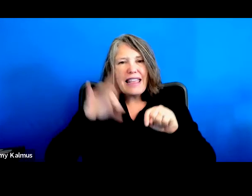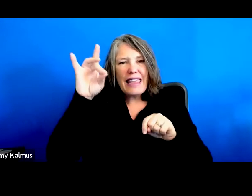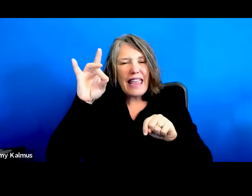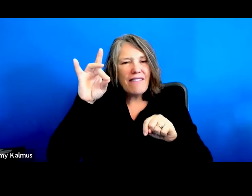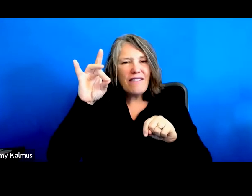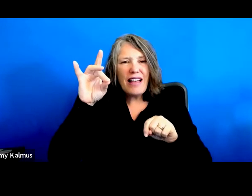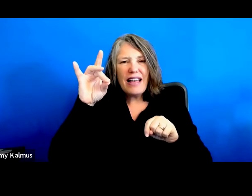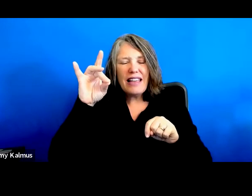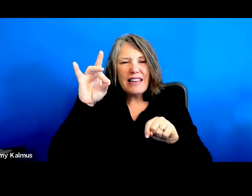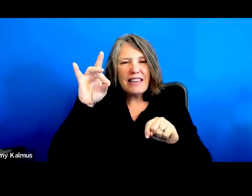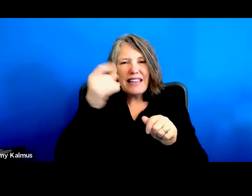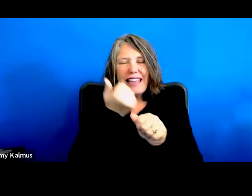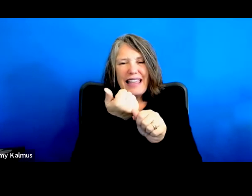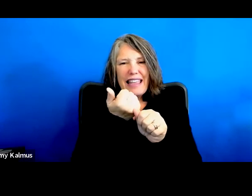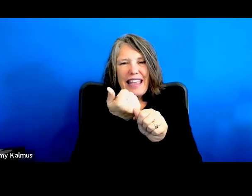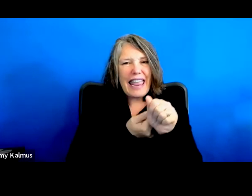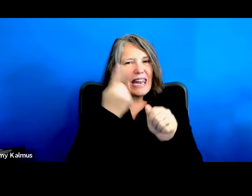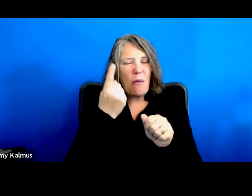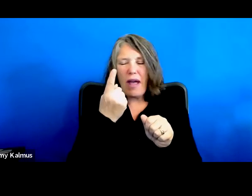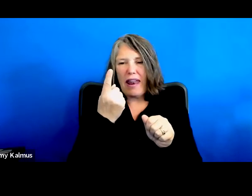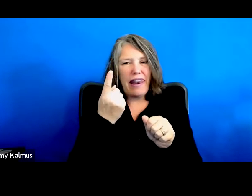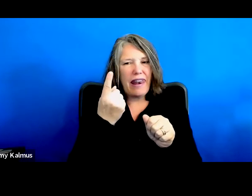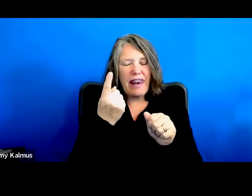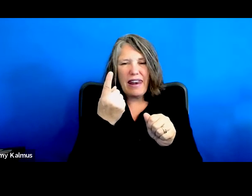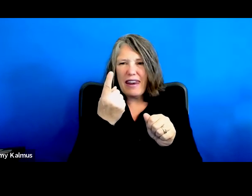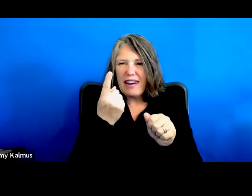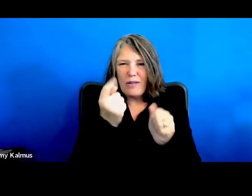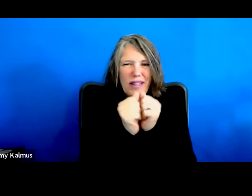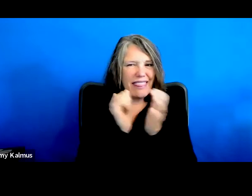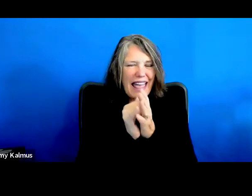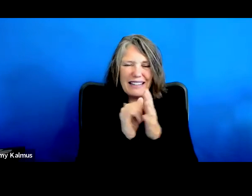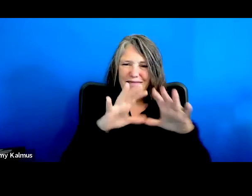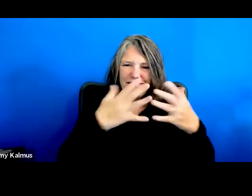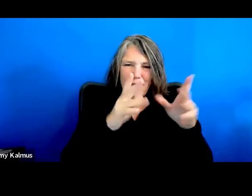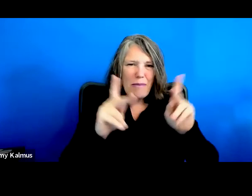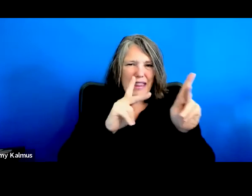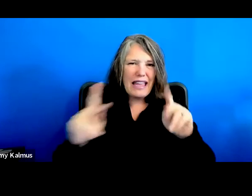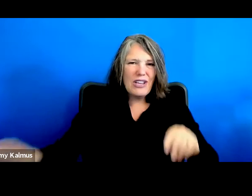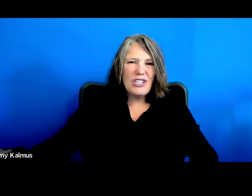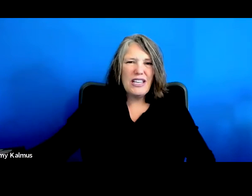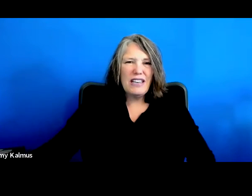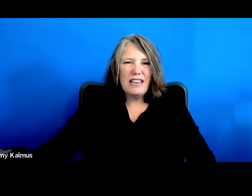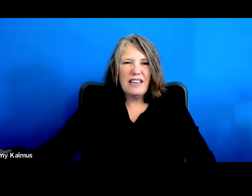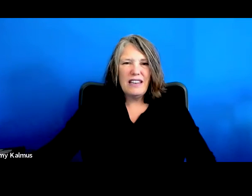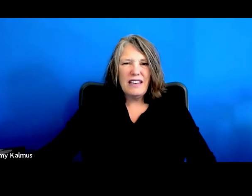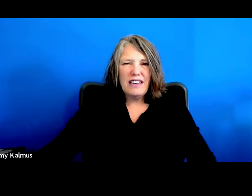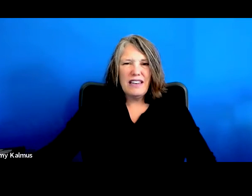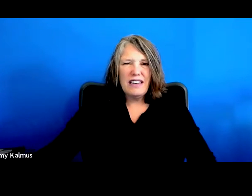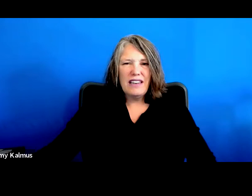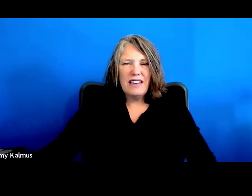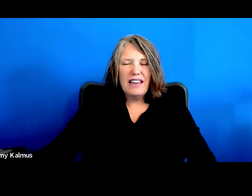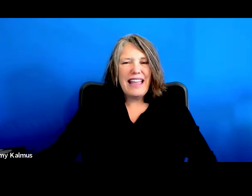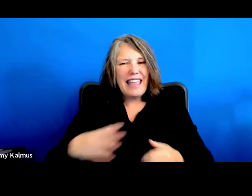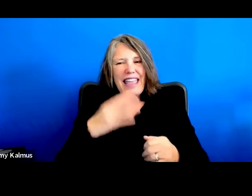around that population again. And even though it's very much needed, in my opinion,